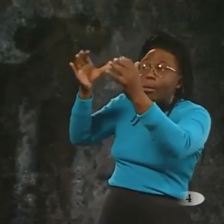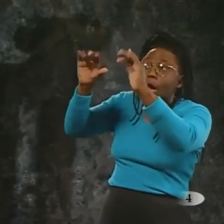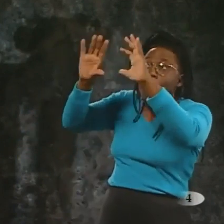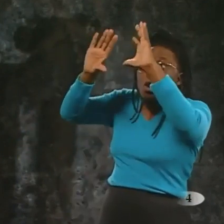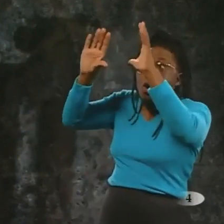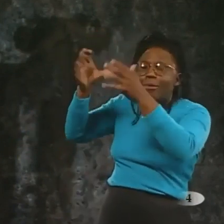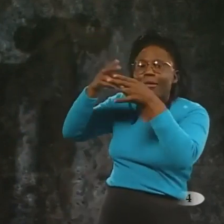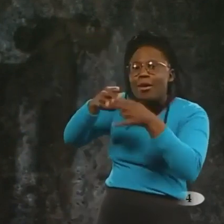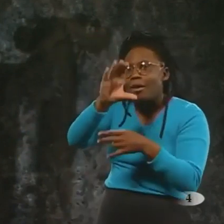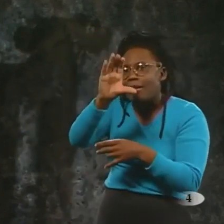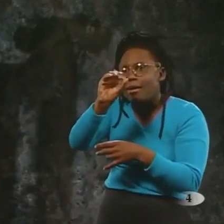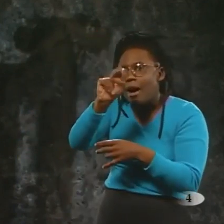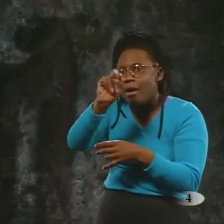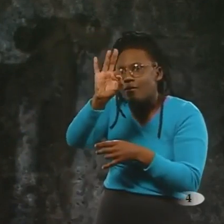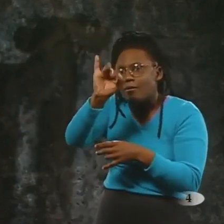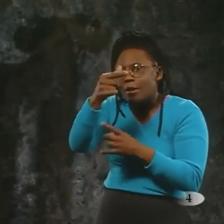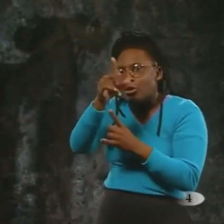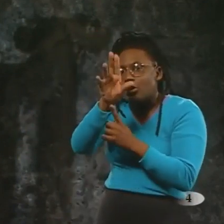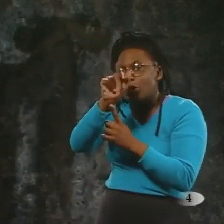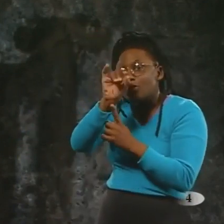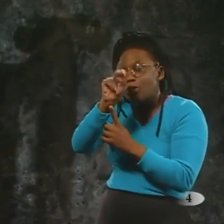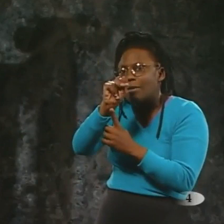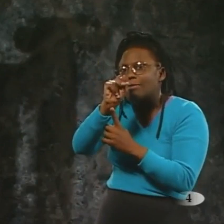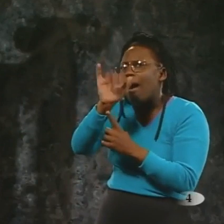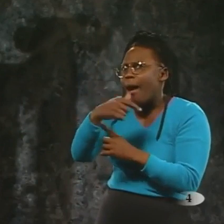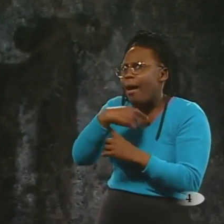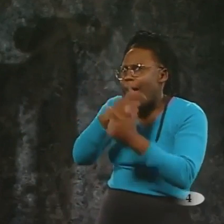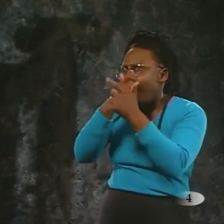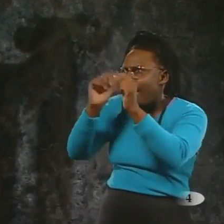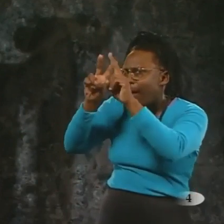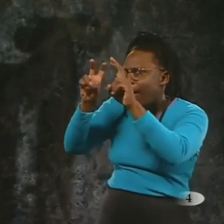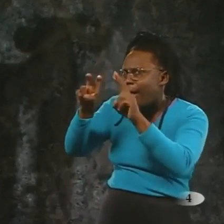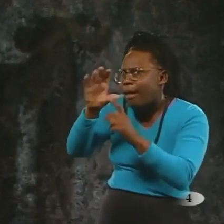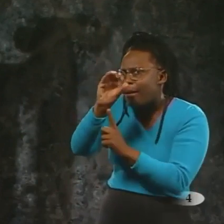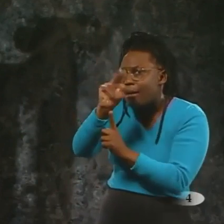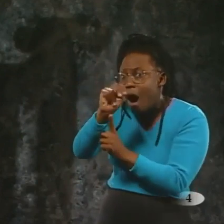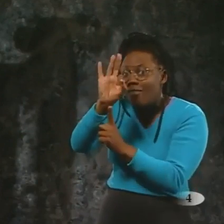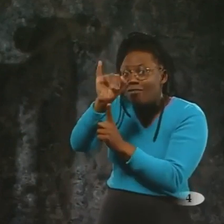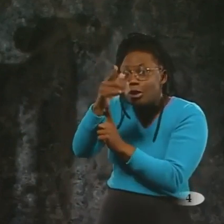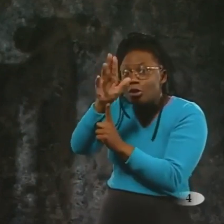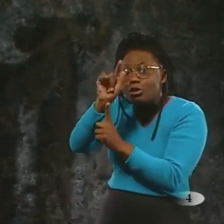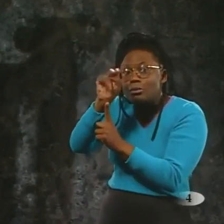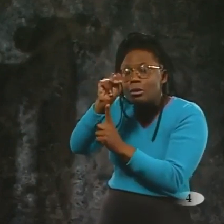letter to the peas. That is called configuration, seeing it as a